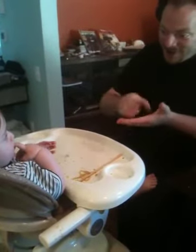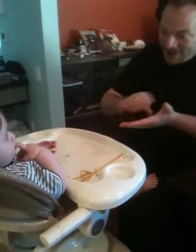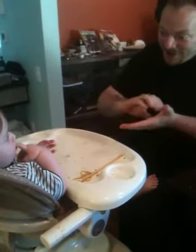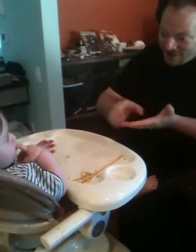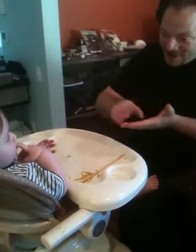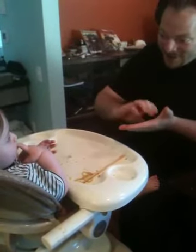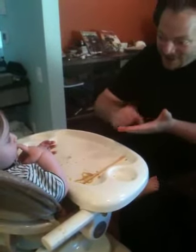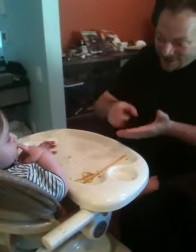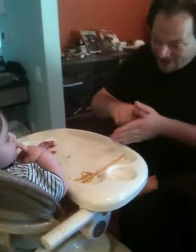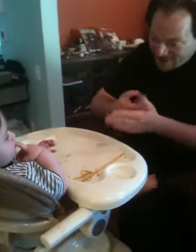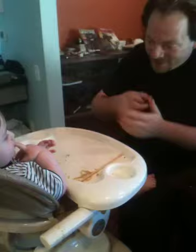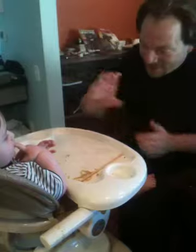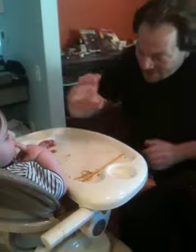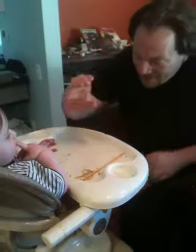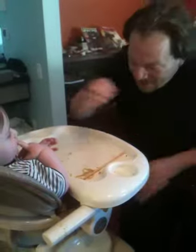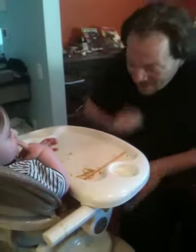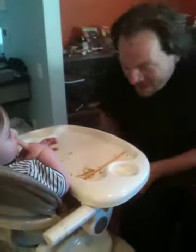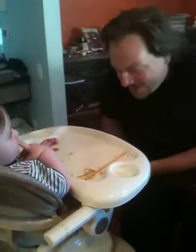Cookie, cookie, cookie, starts with C. Yay!